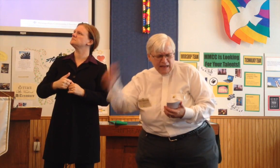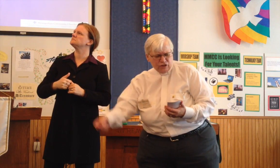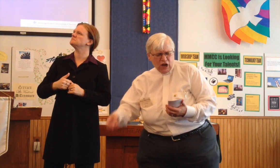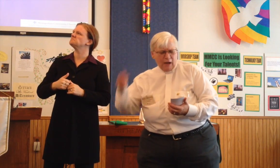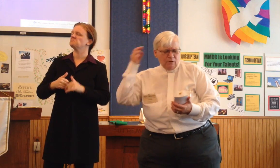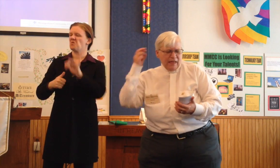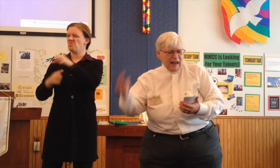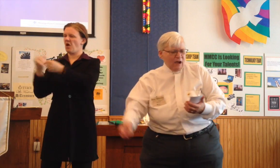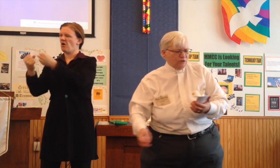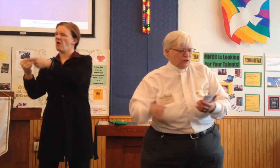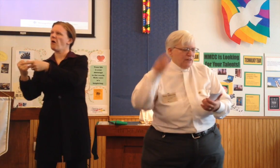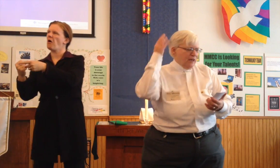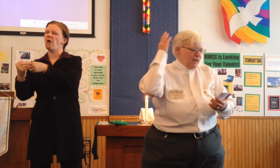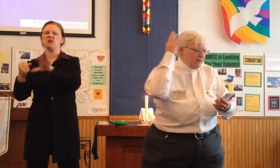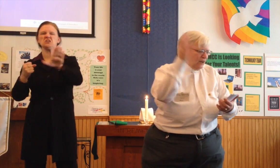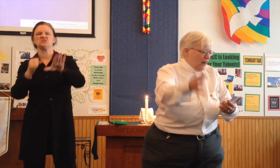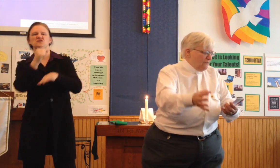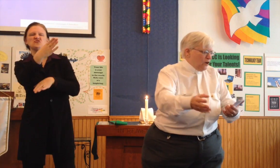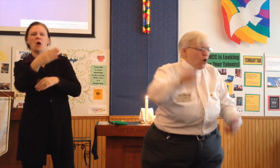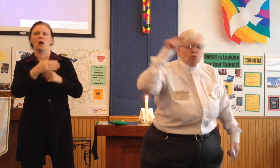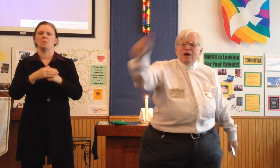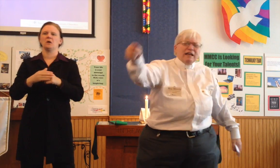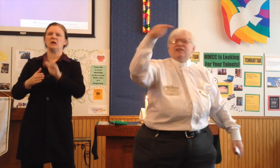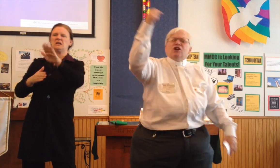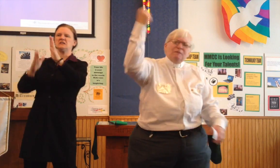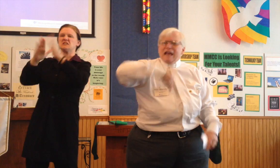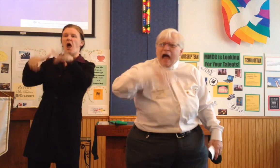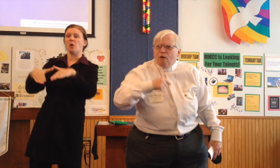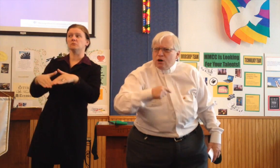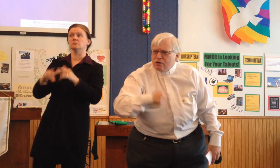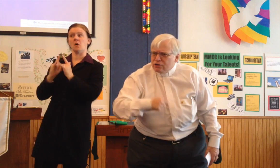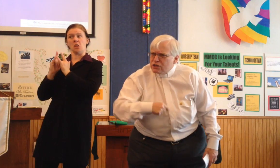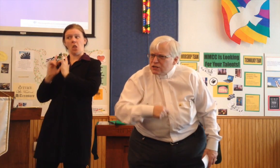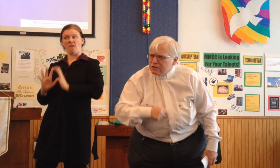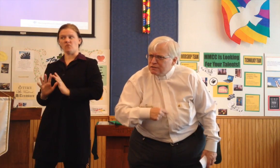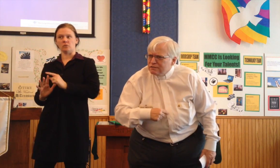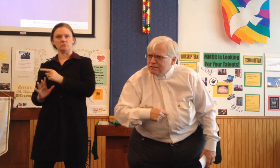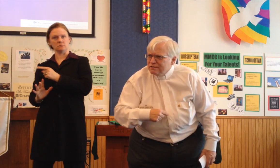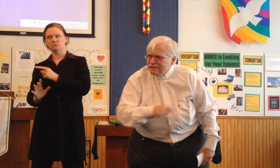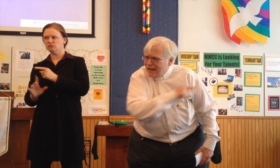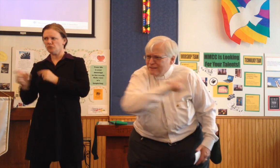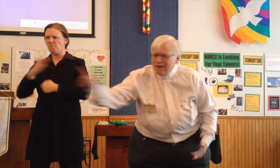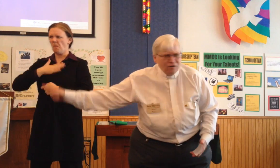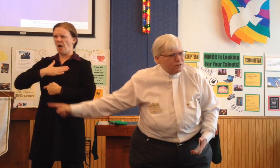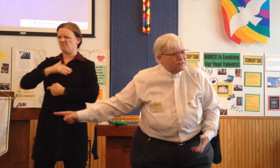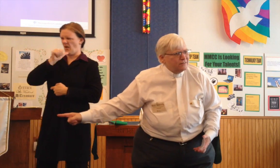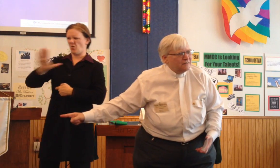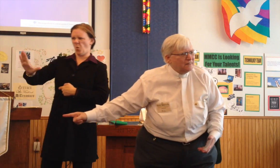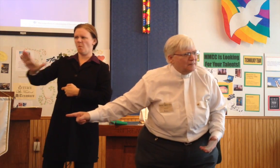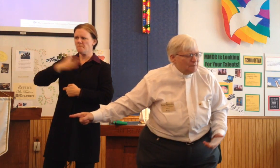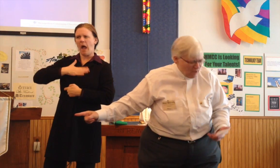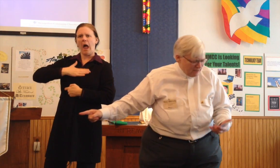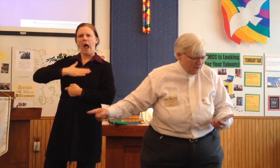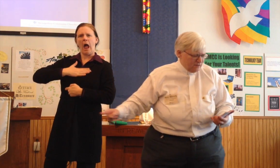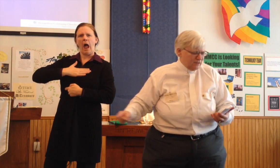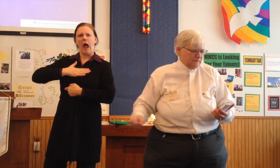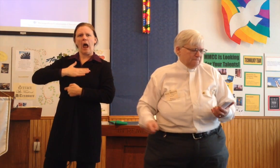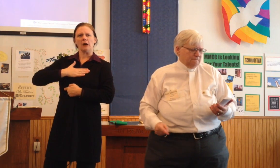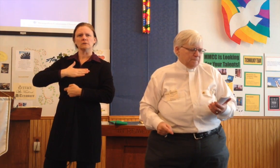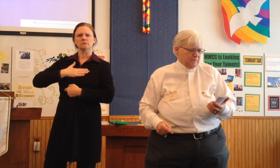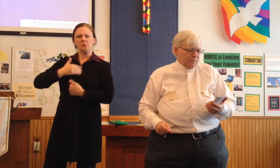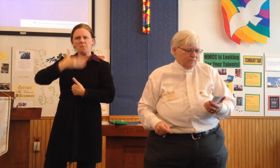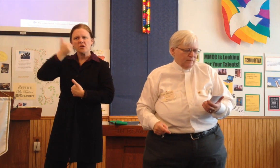car or that job or that house or the lover really should be ours. Not theirs. Not